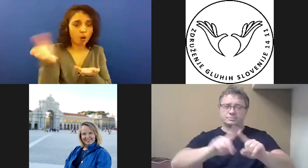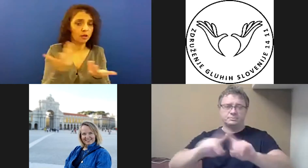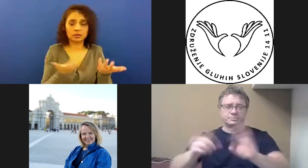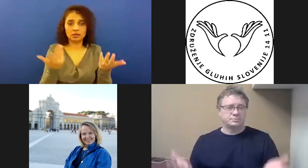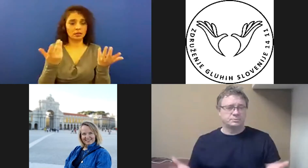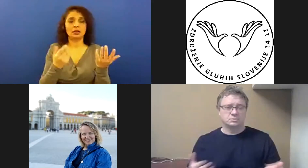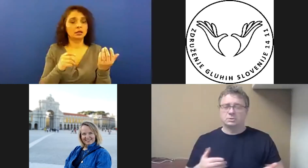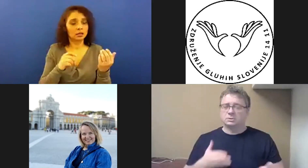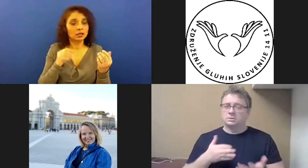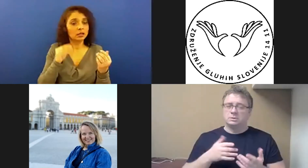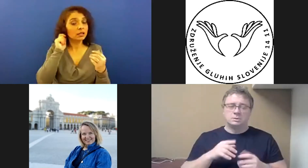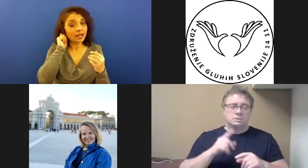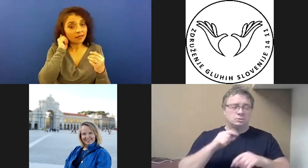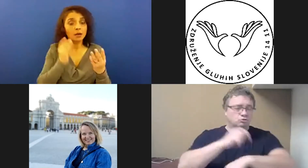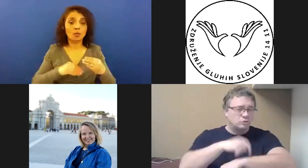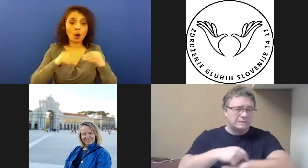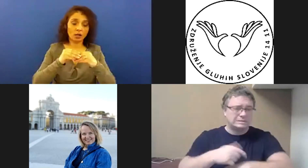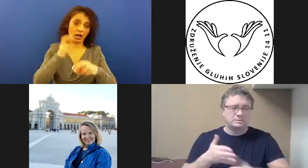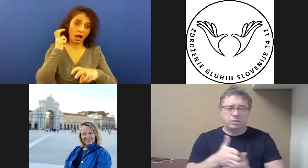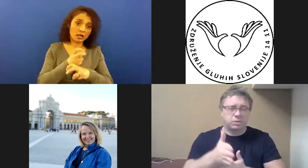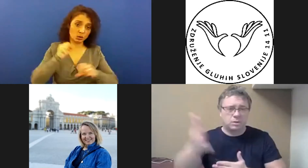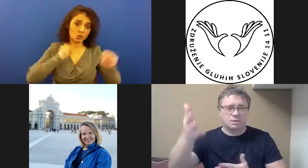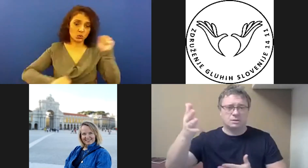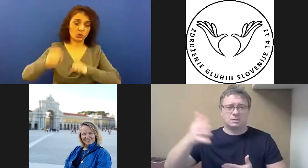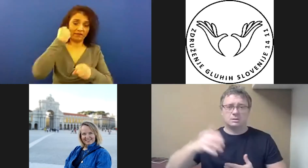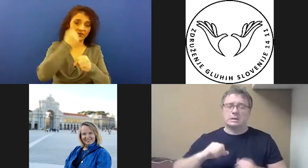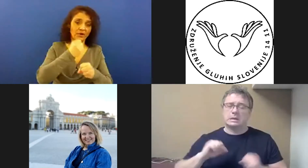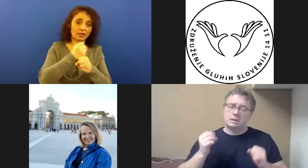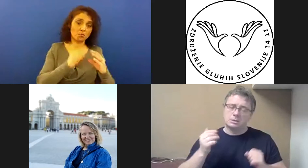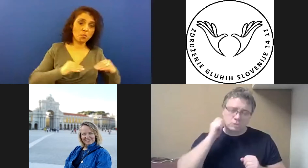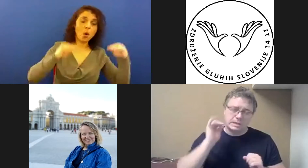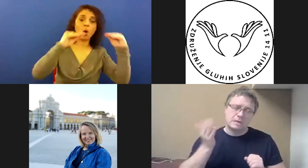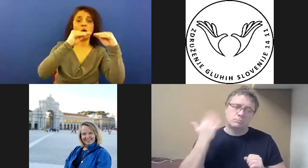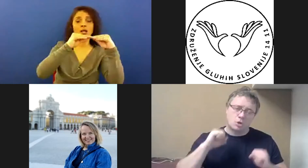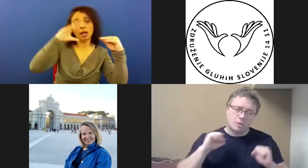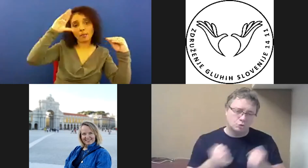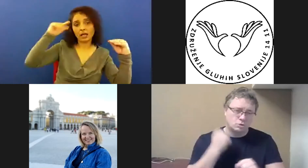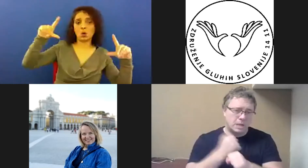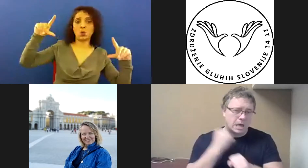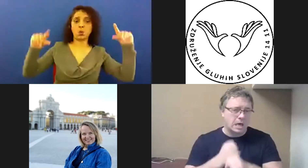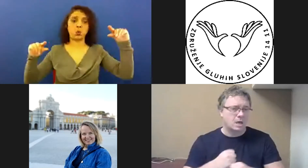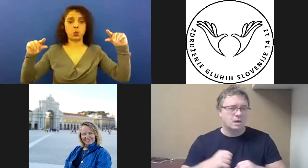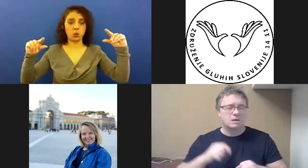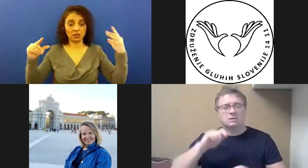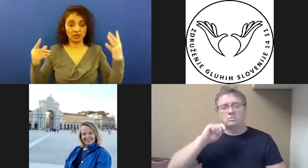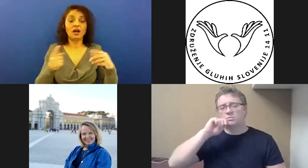abused, without work, without money. So it's hard